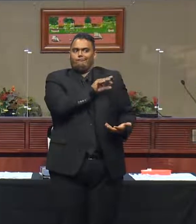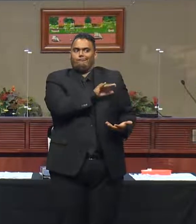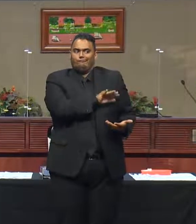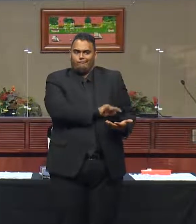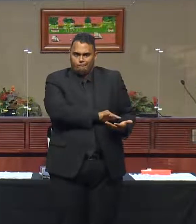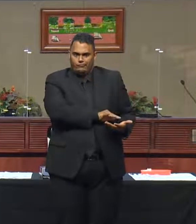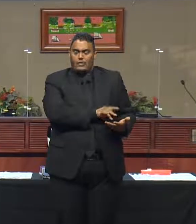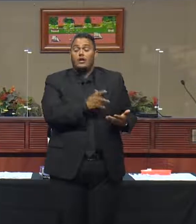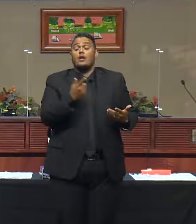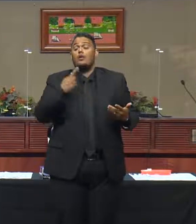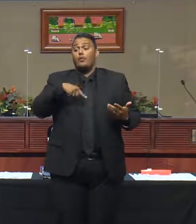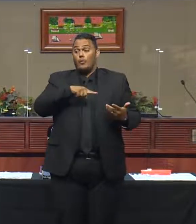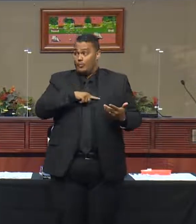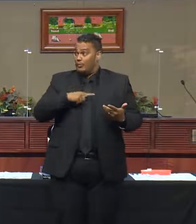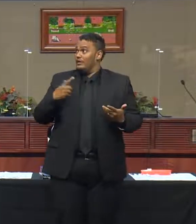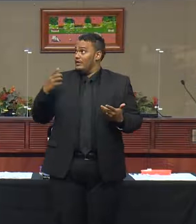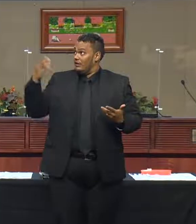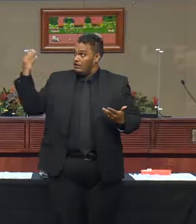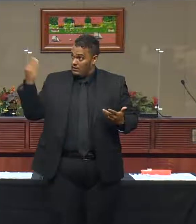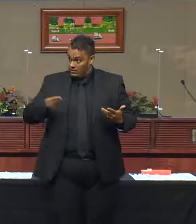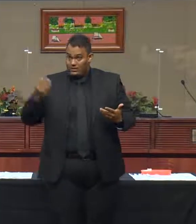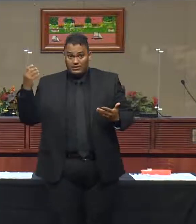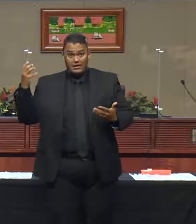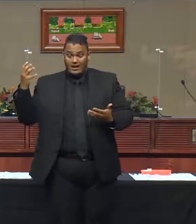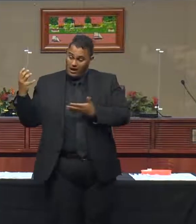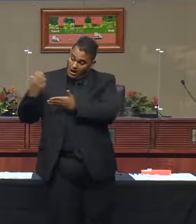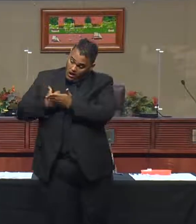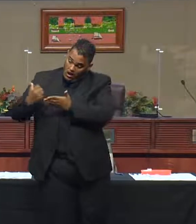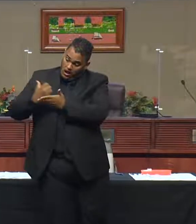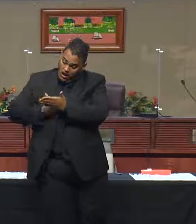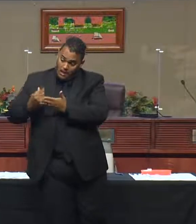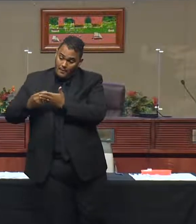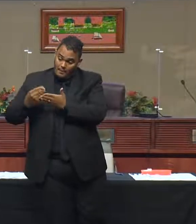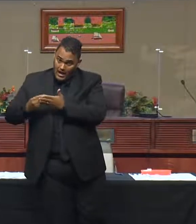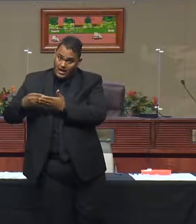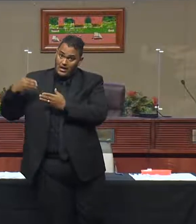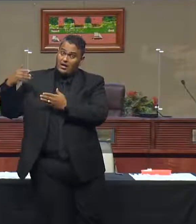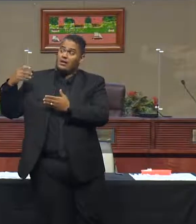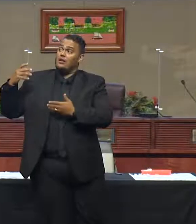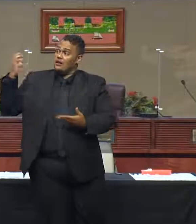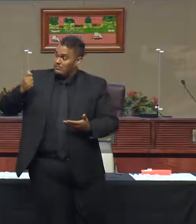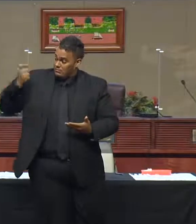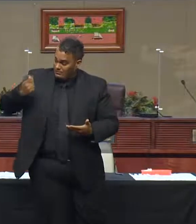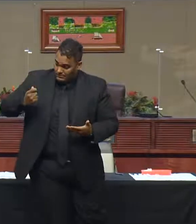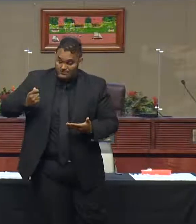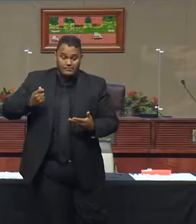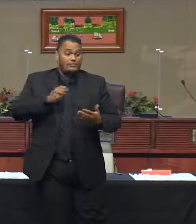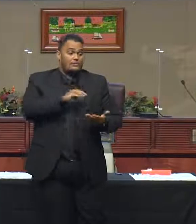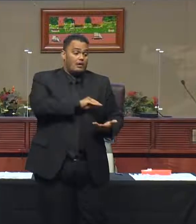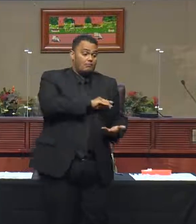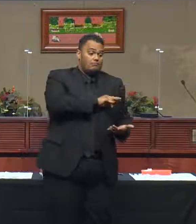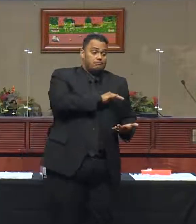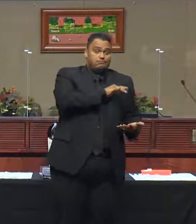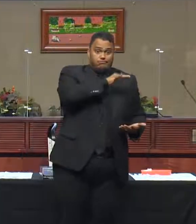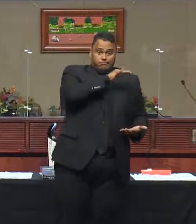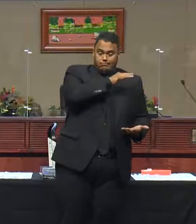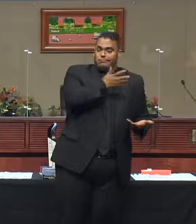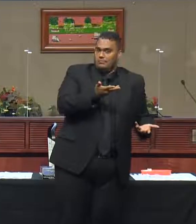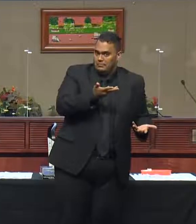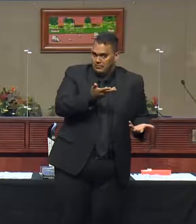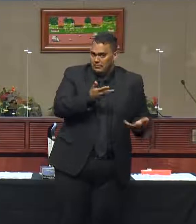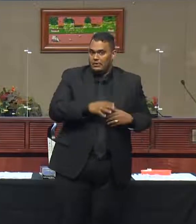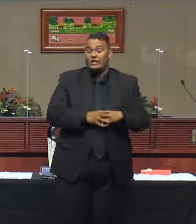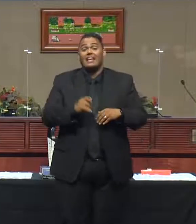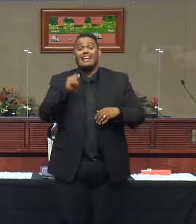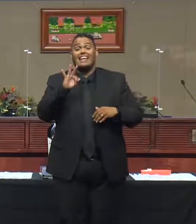coming in and you're not having to subsidize the convention center as much. So with those things, if those all keep in the